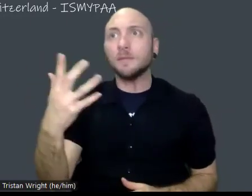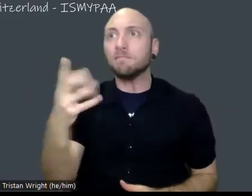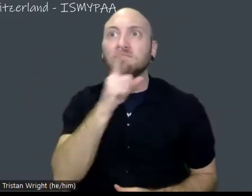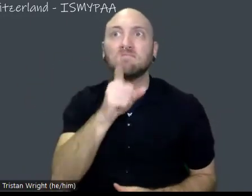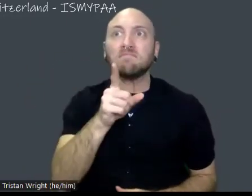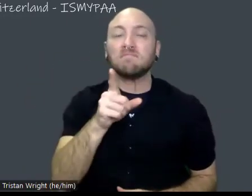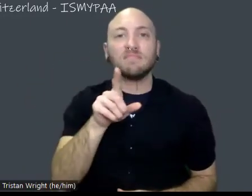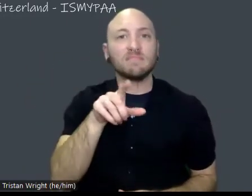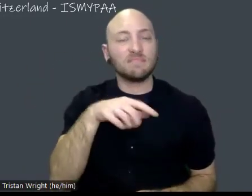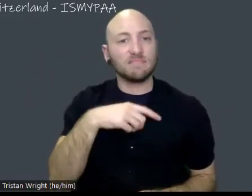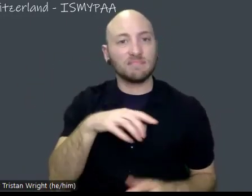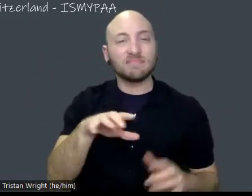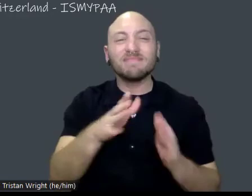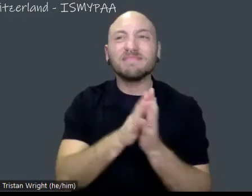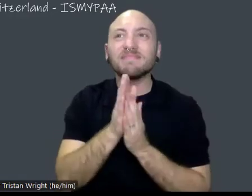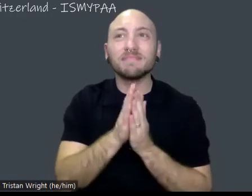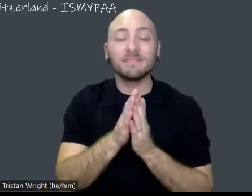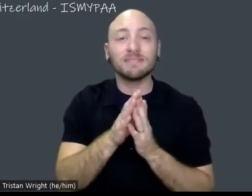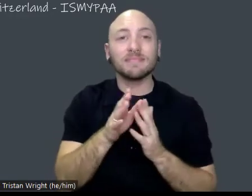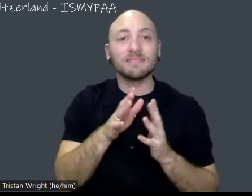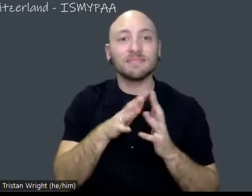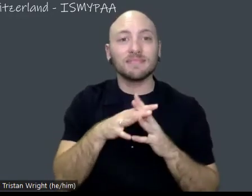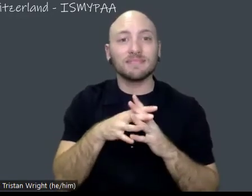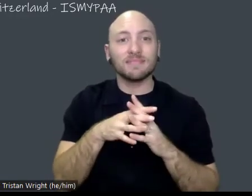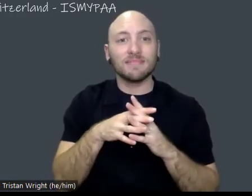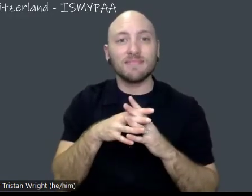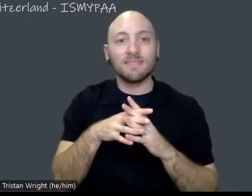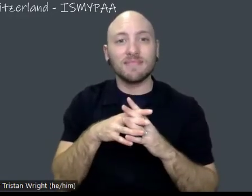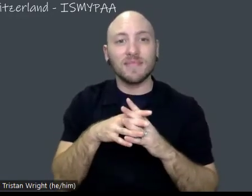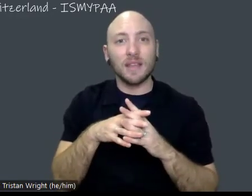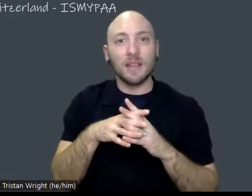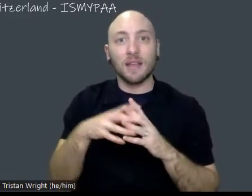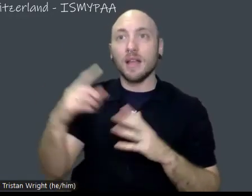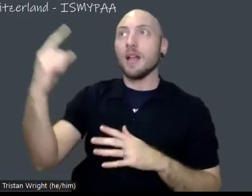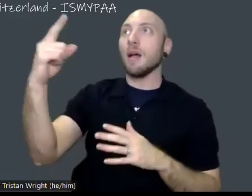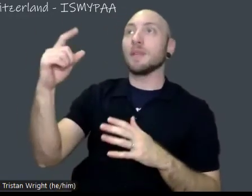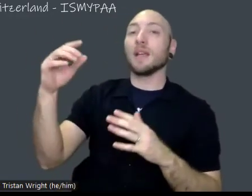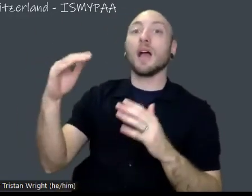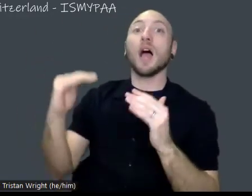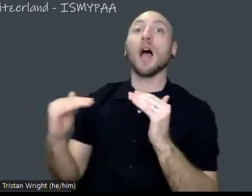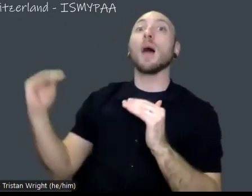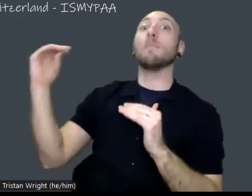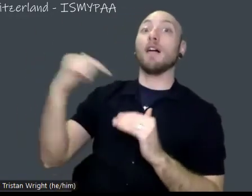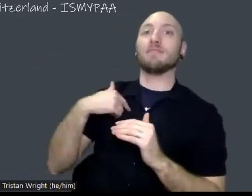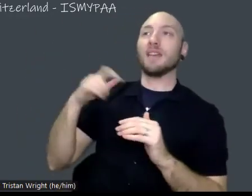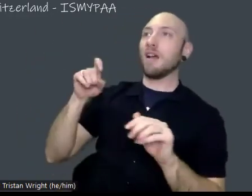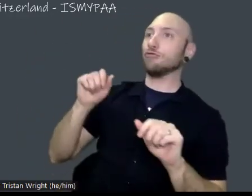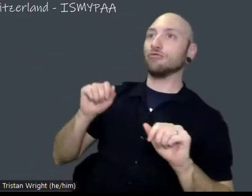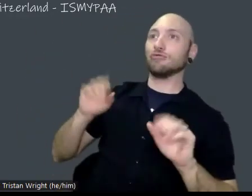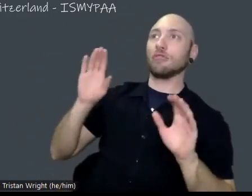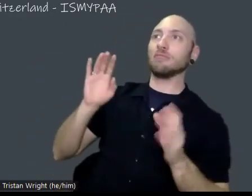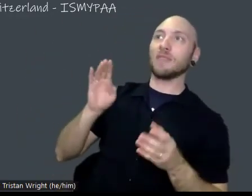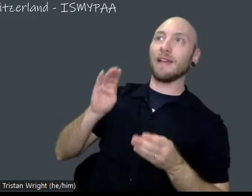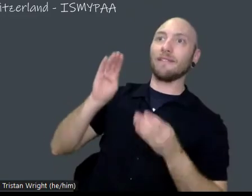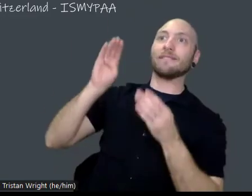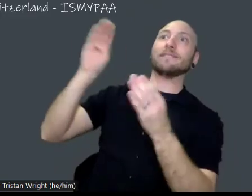really also to surrender to something higher than me. So surrender to the higher